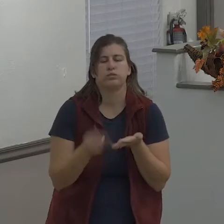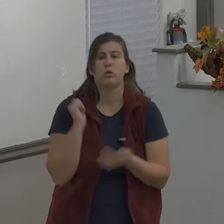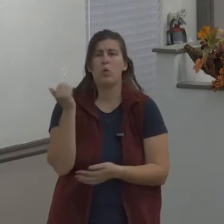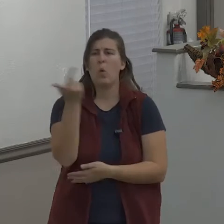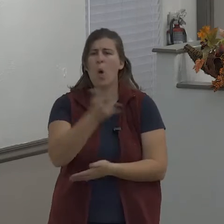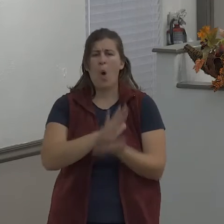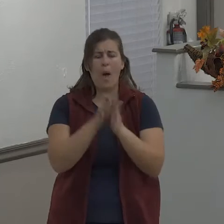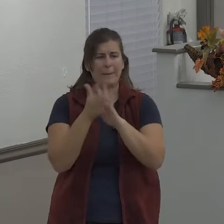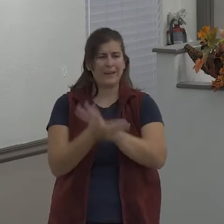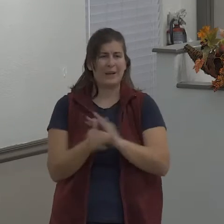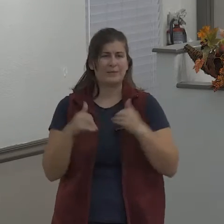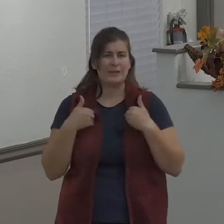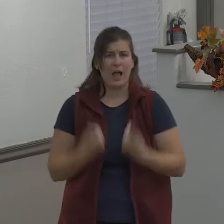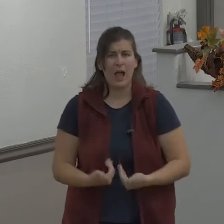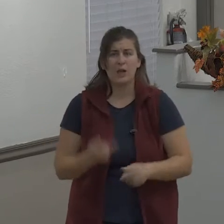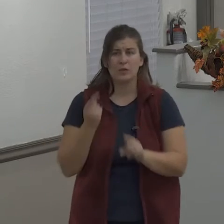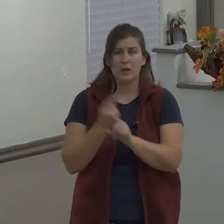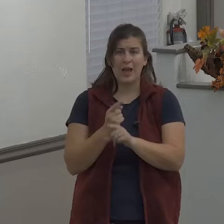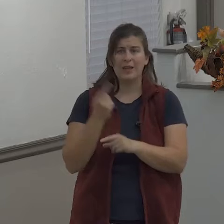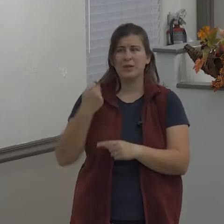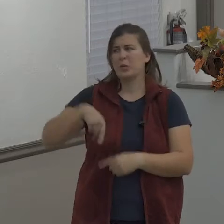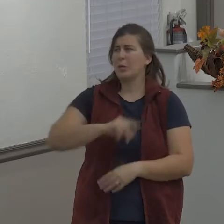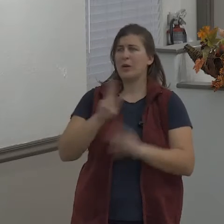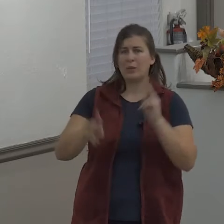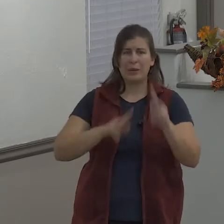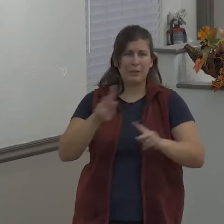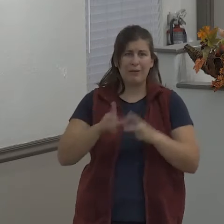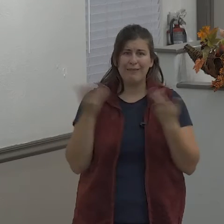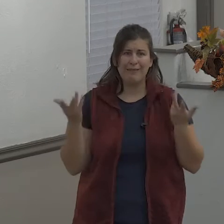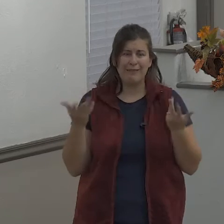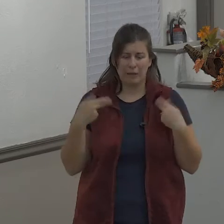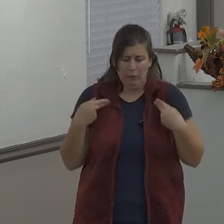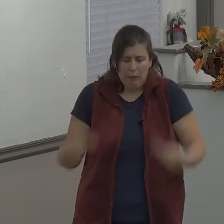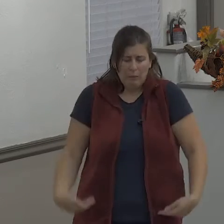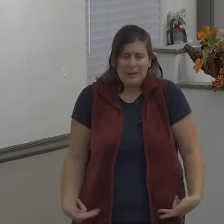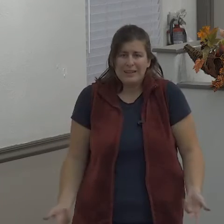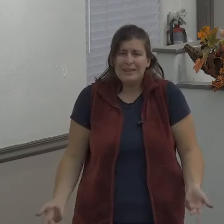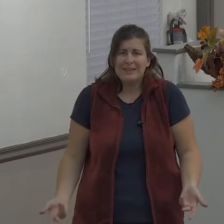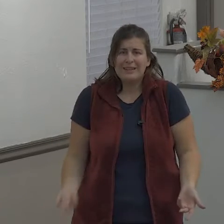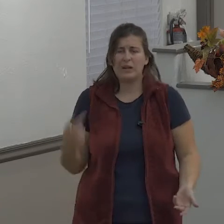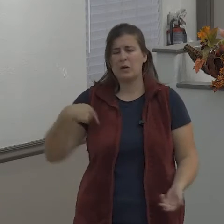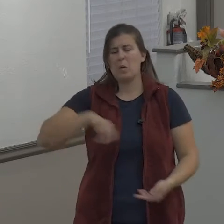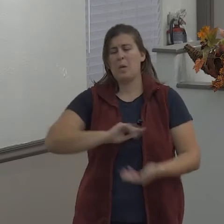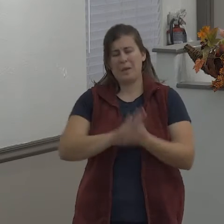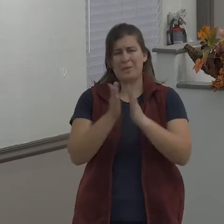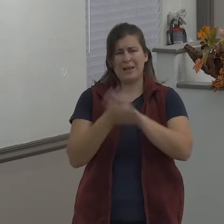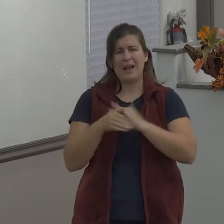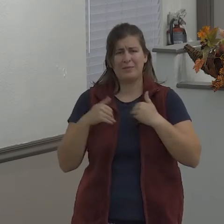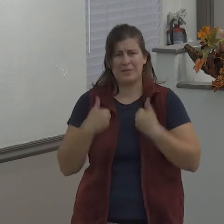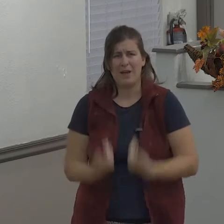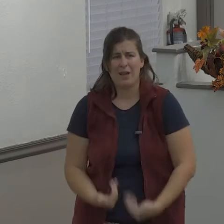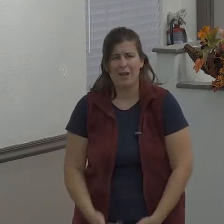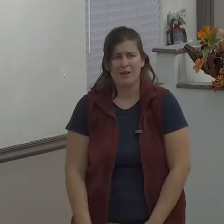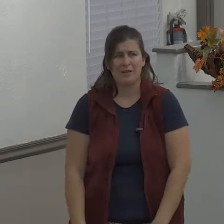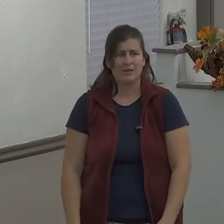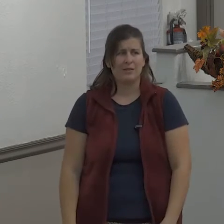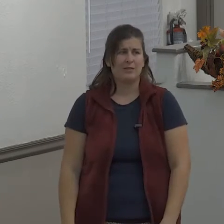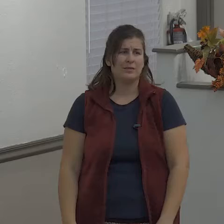We all get tired. We're human beings. We get tired.